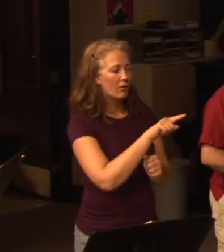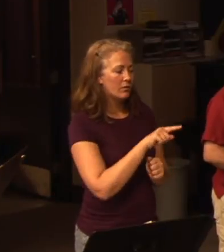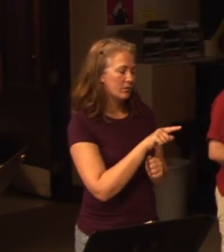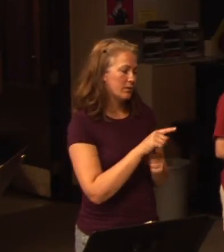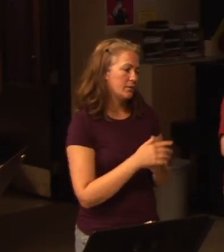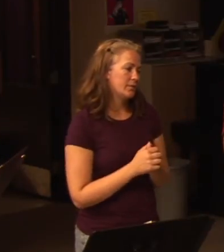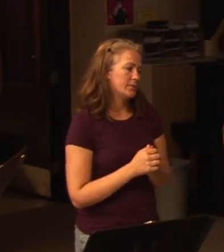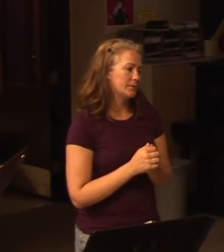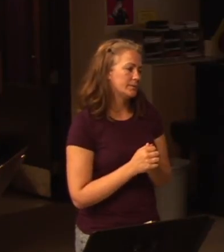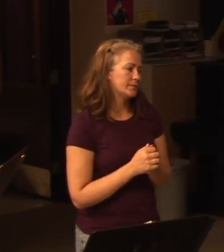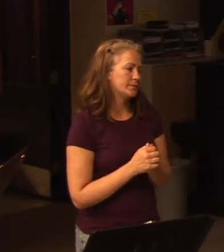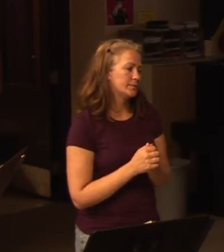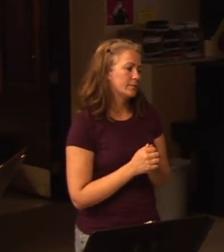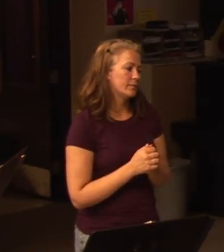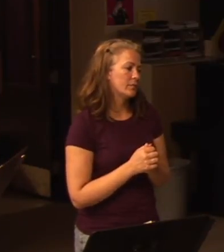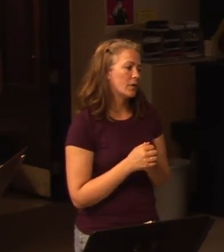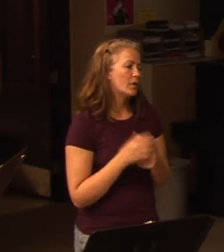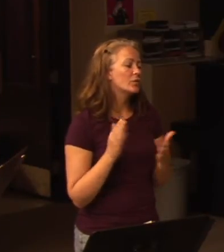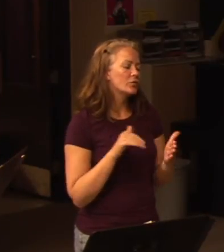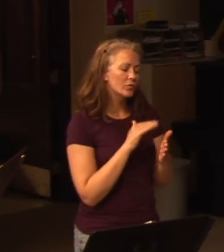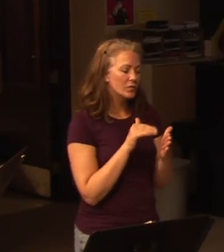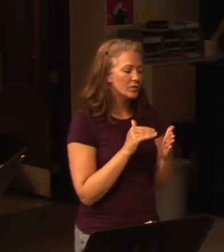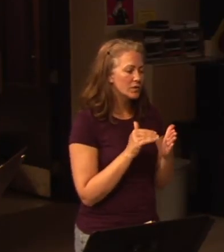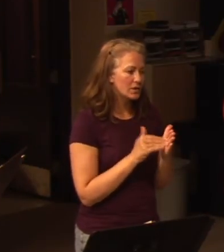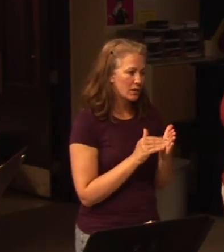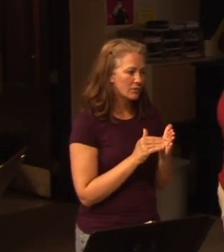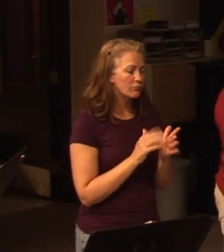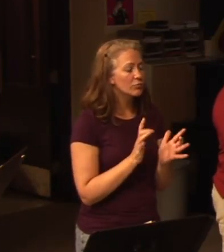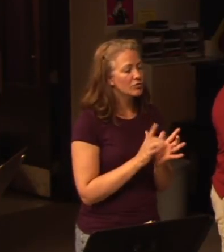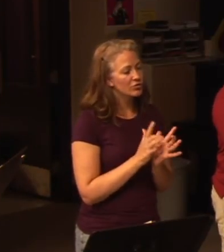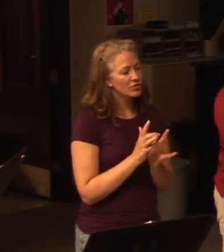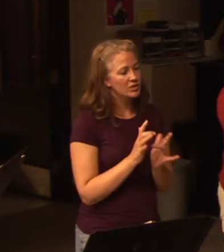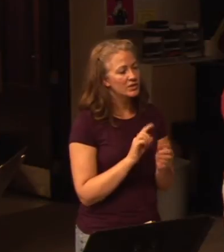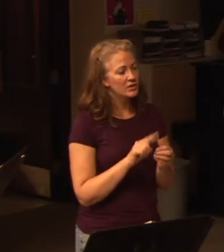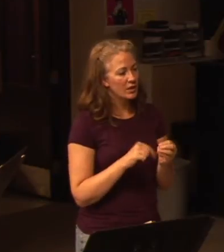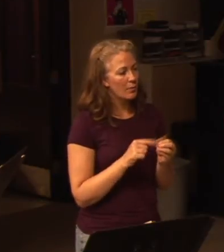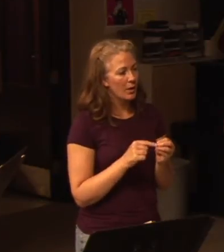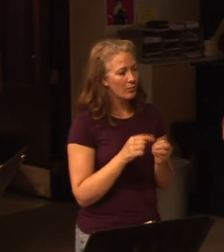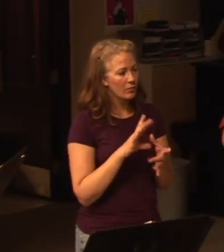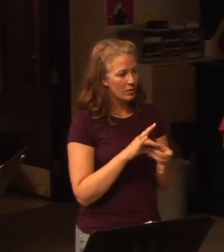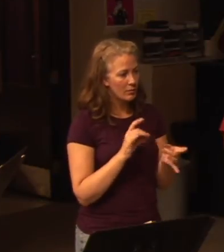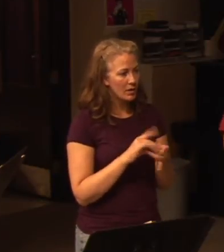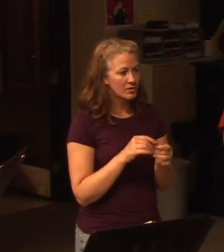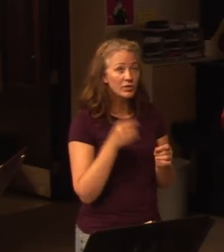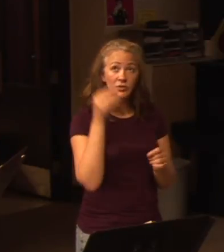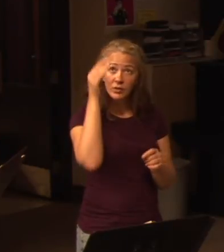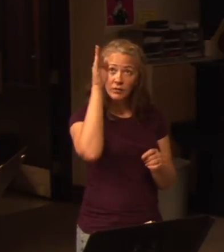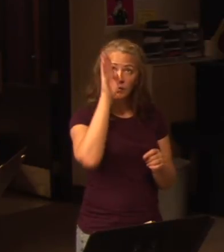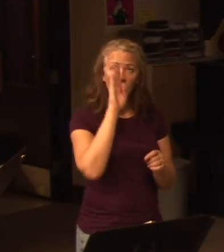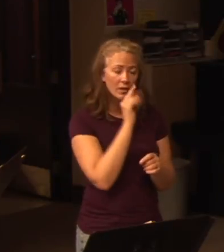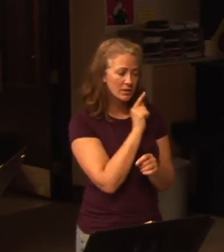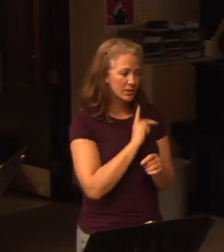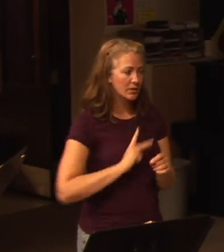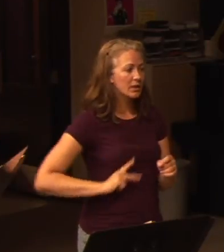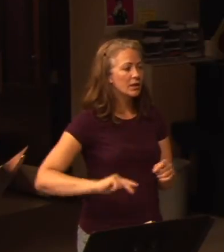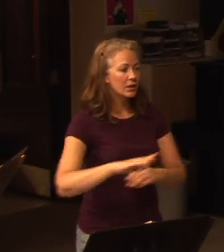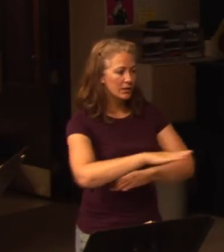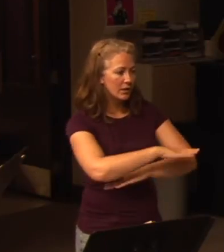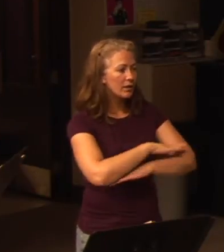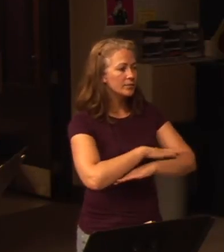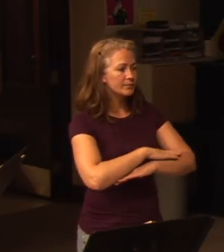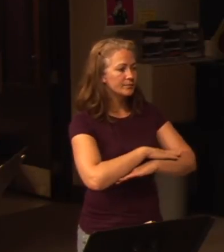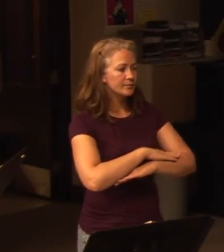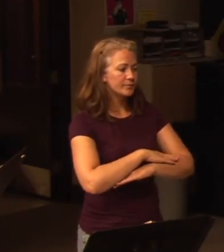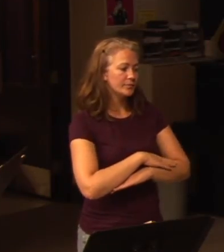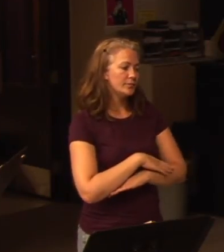Right? So there's this real central focus that Jesus is about this message of God's kingdom, and he's got to go where people are at. So he's sitting there saying, you know what? This is the place.